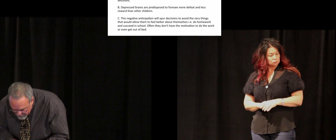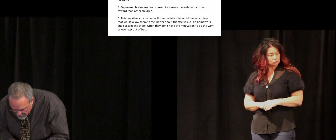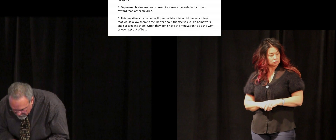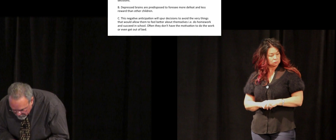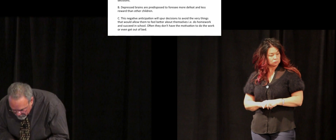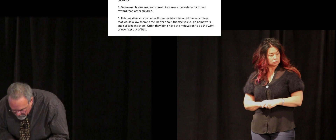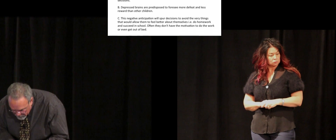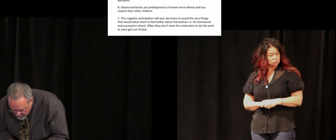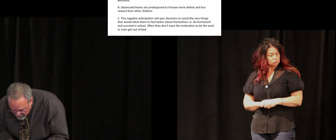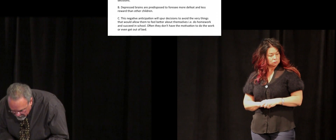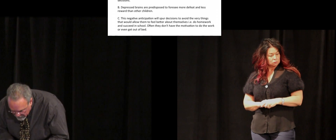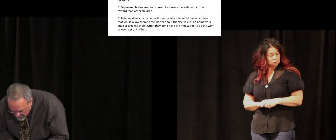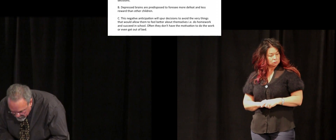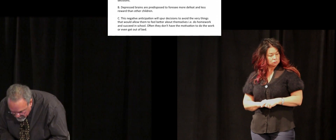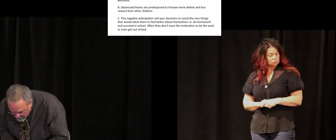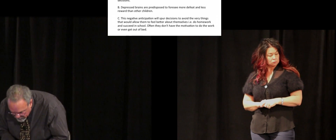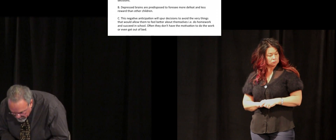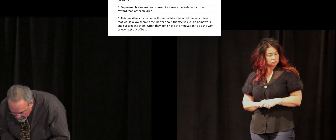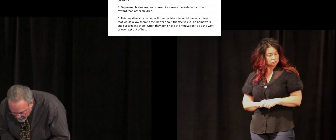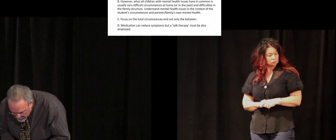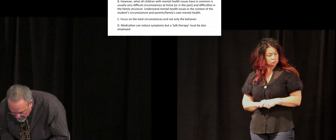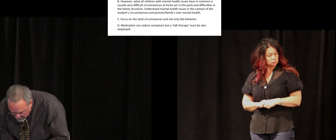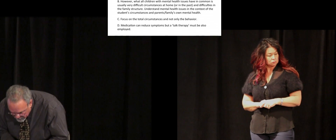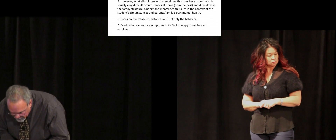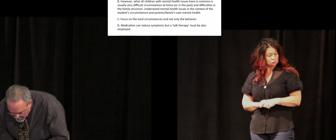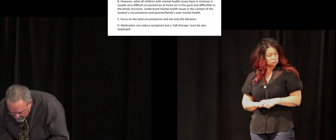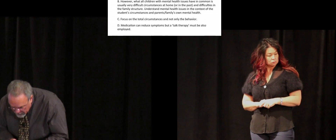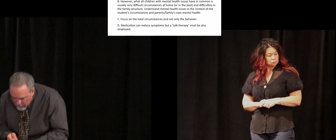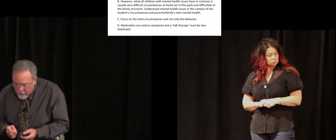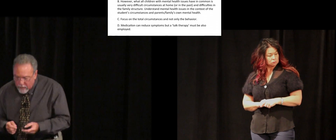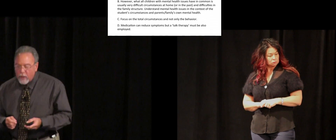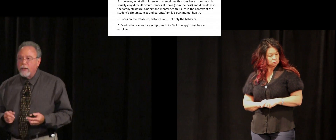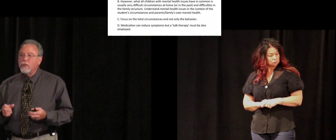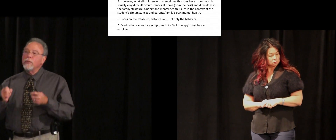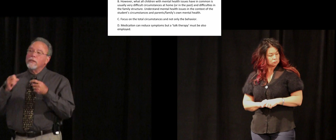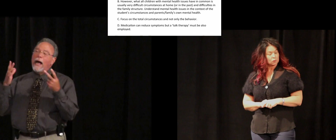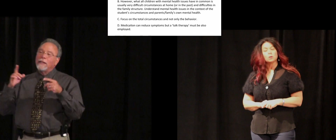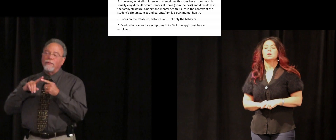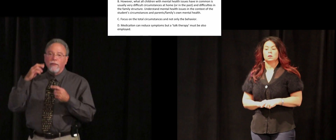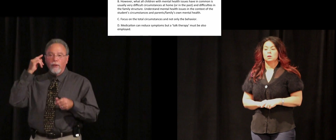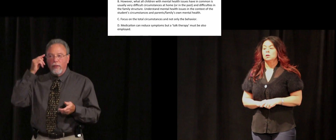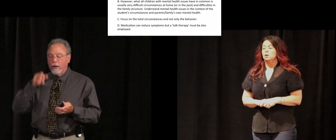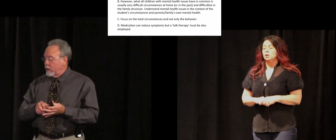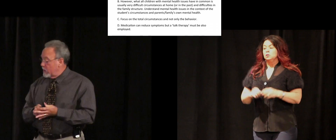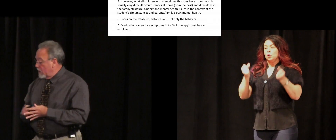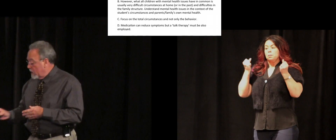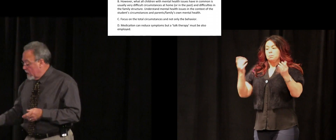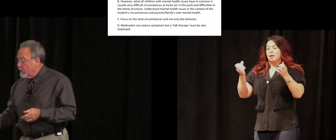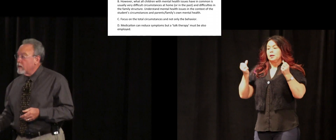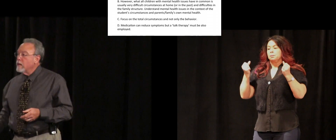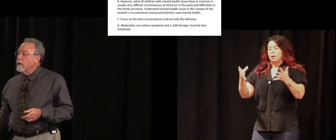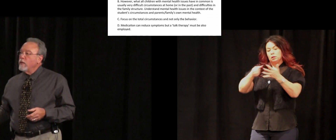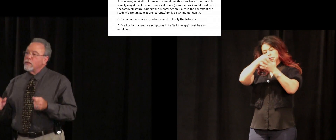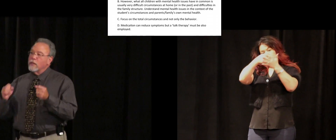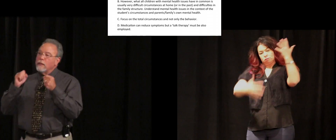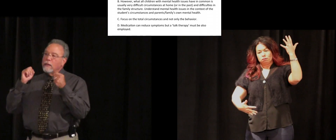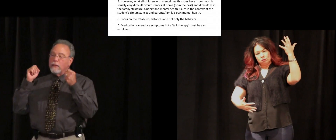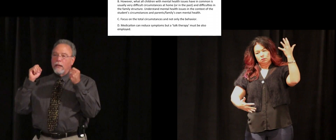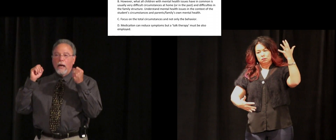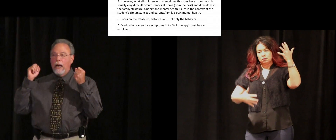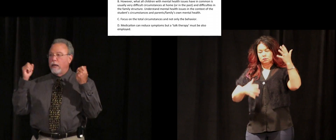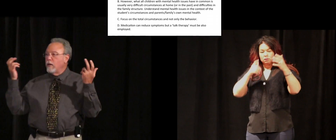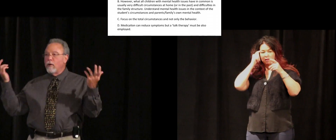Our students in college will destroy a teacher on their rating.